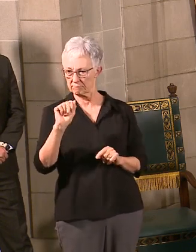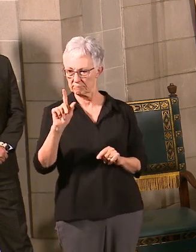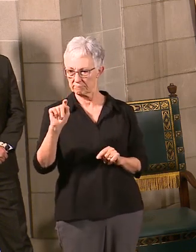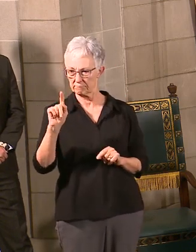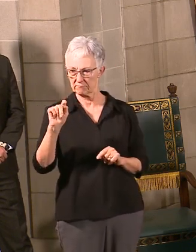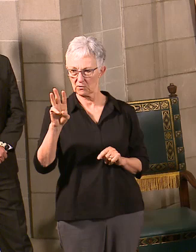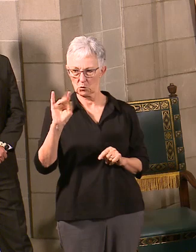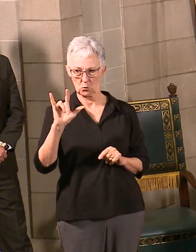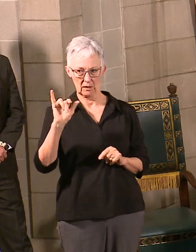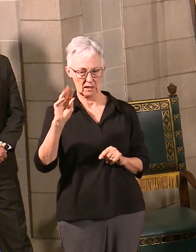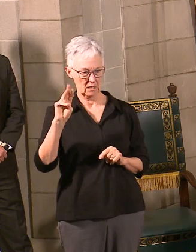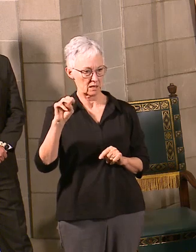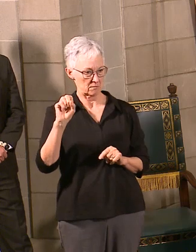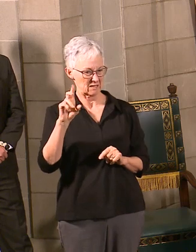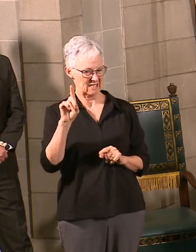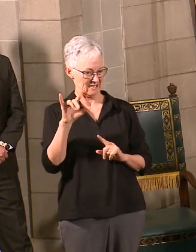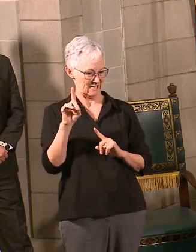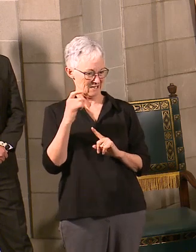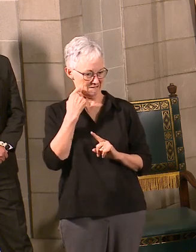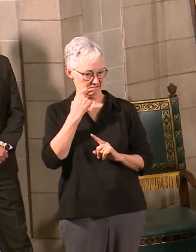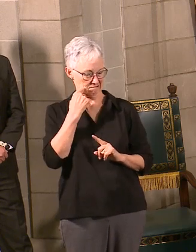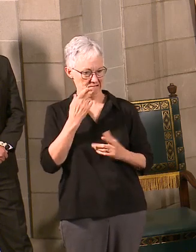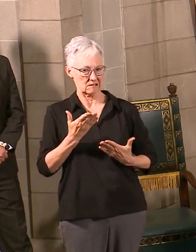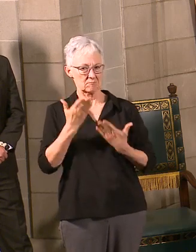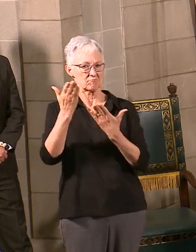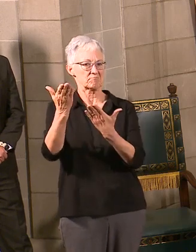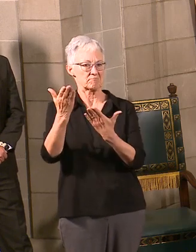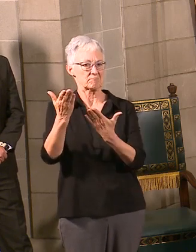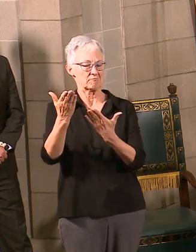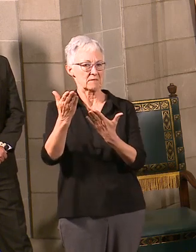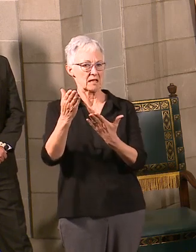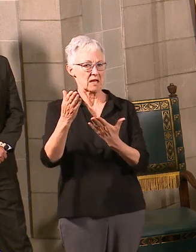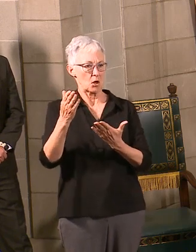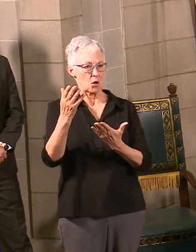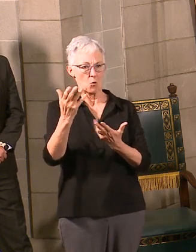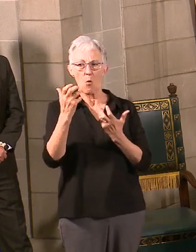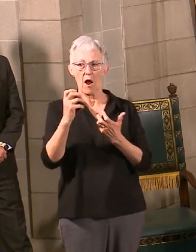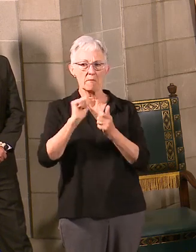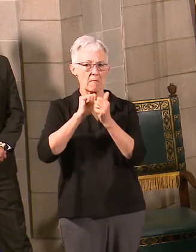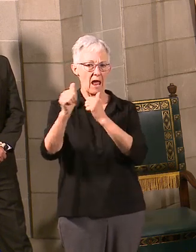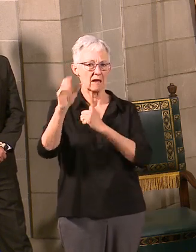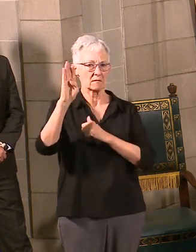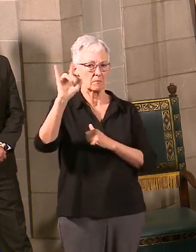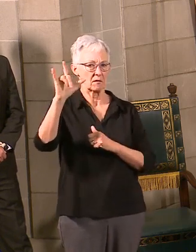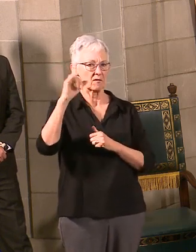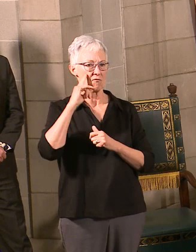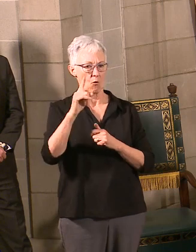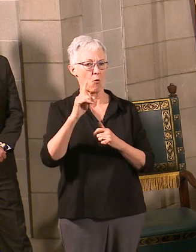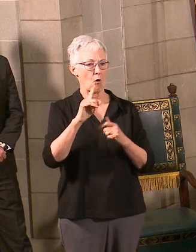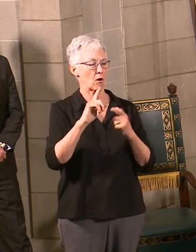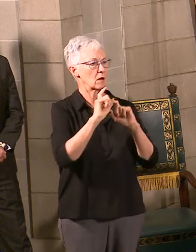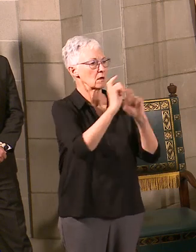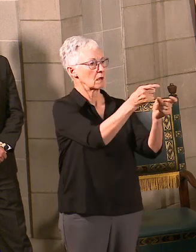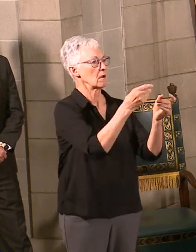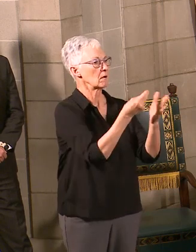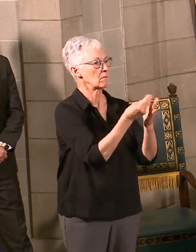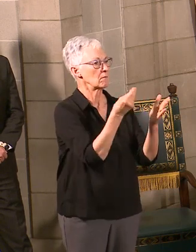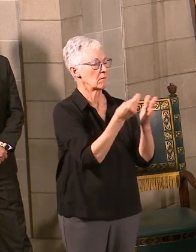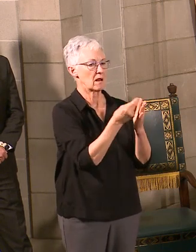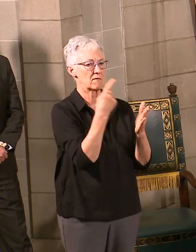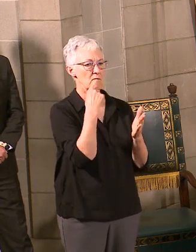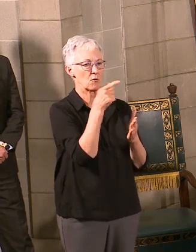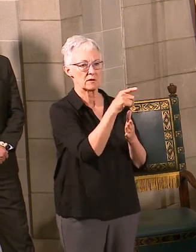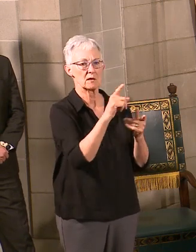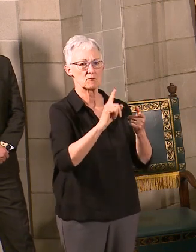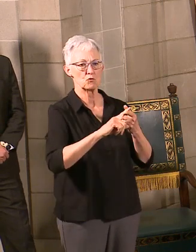LB 518, which created took $7 million to be able to give communities grants to be able to help develop some of that workforce housing.